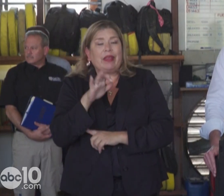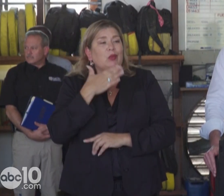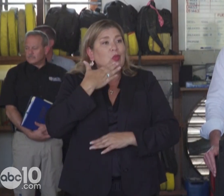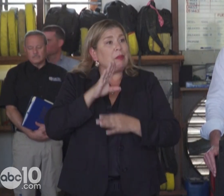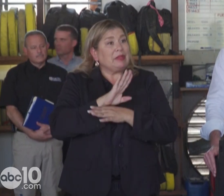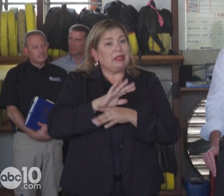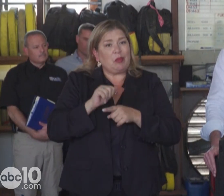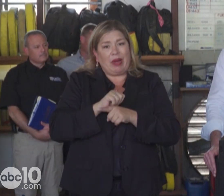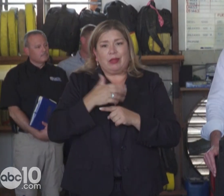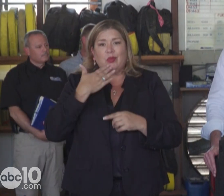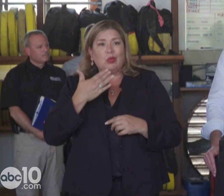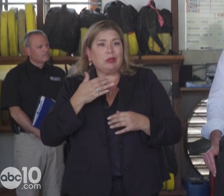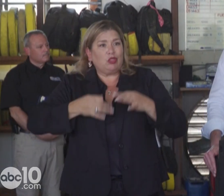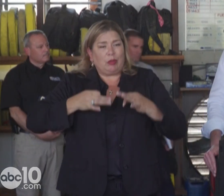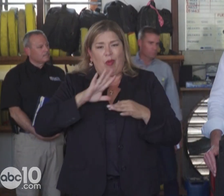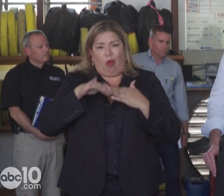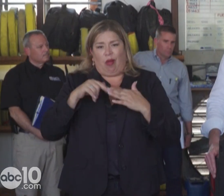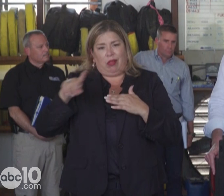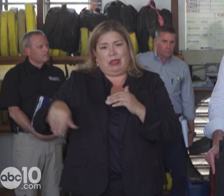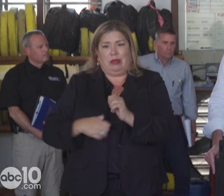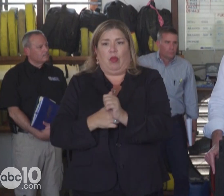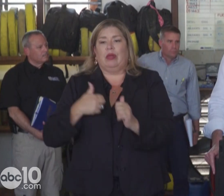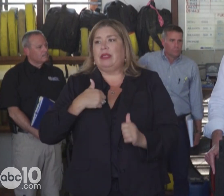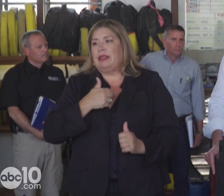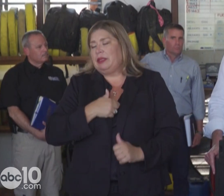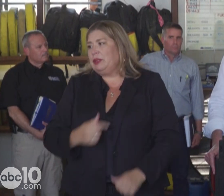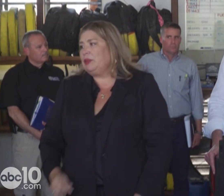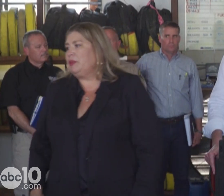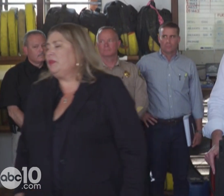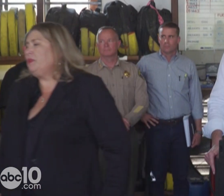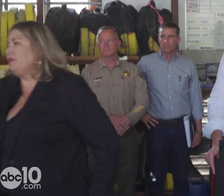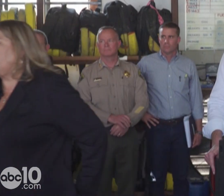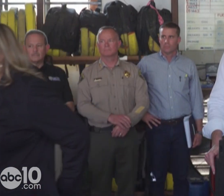judgment, all those things are on our side.